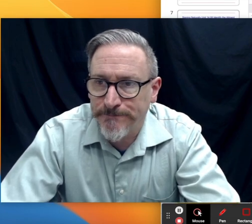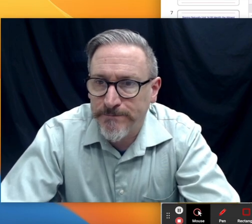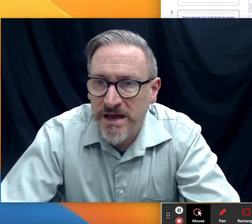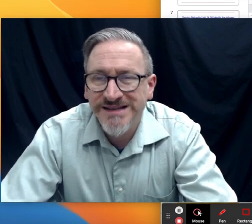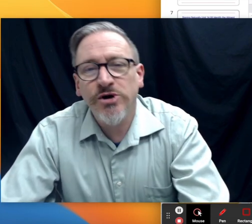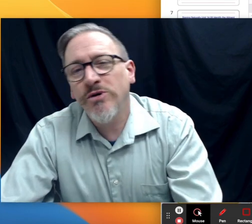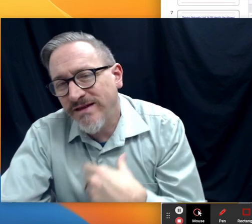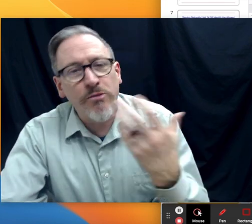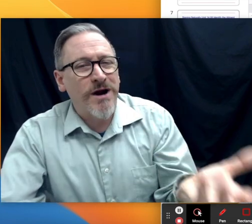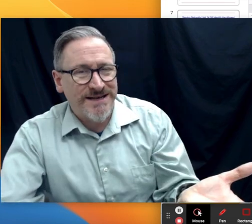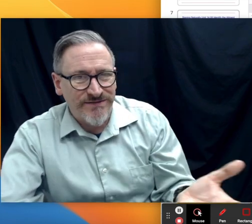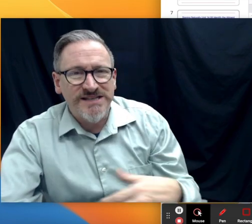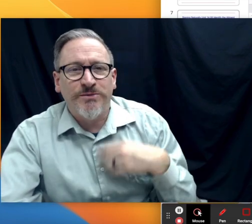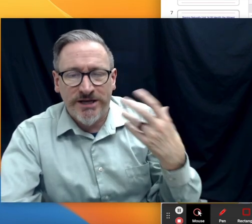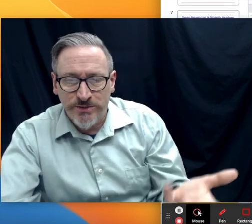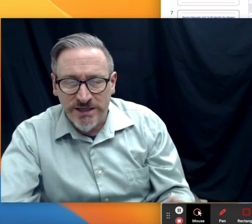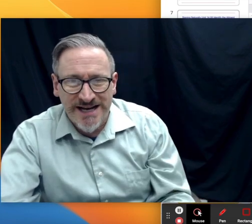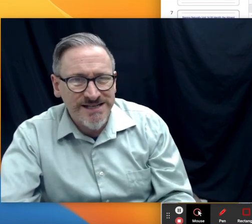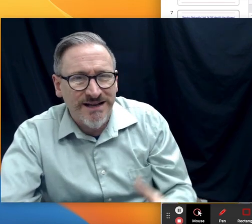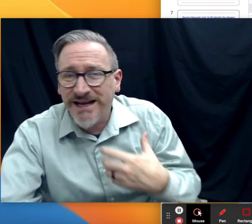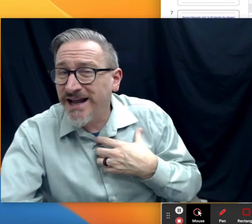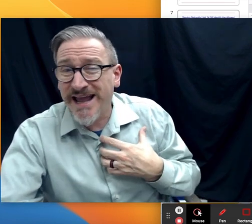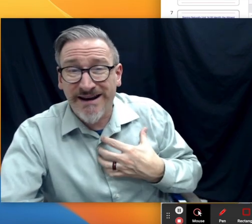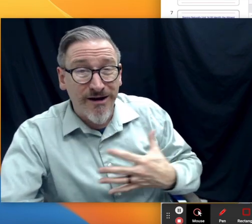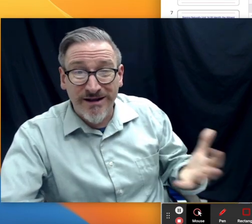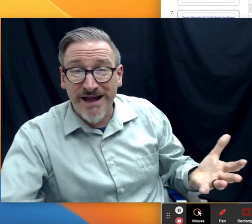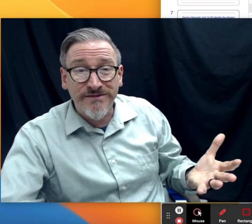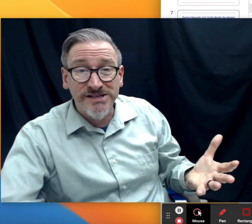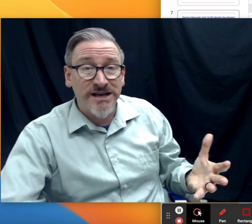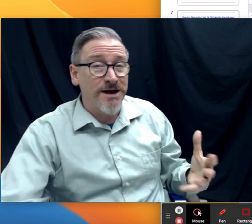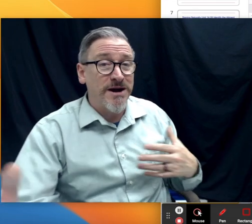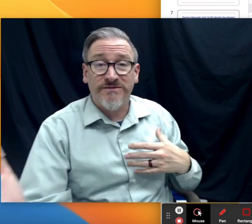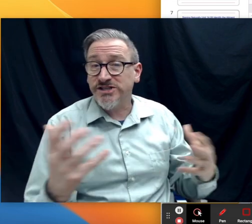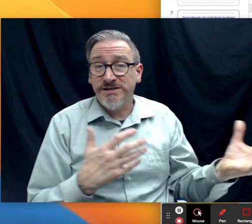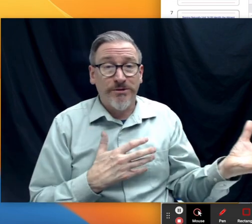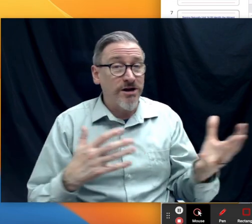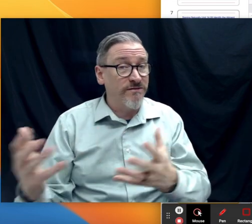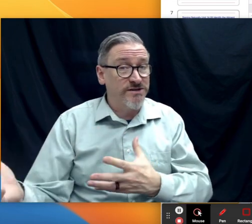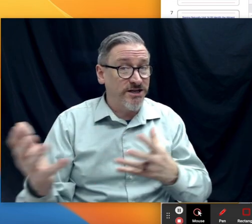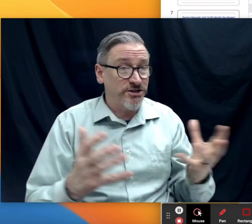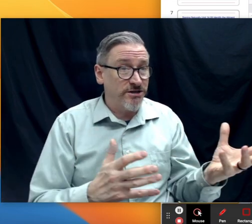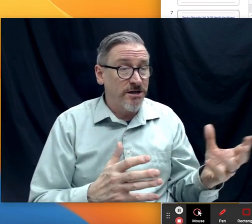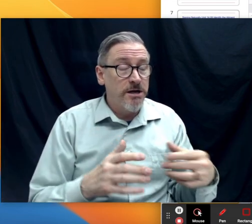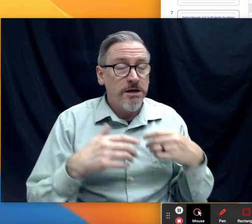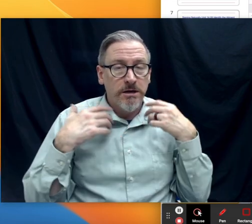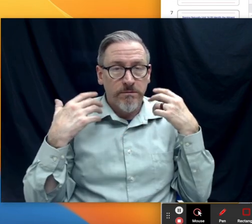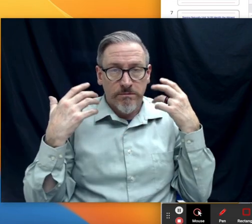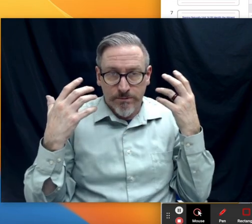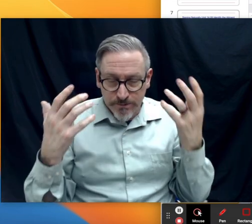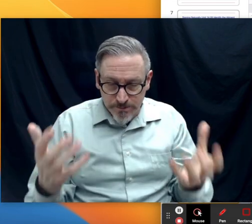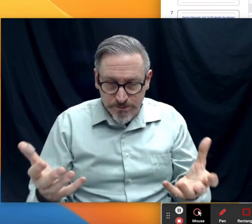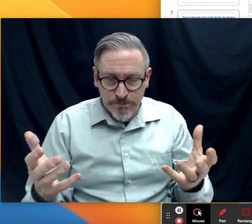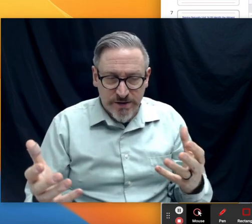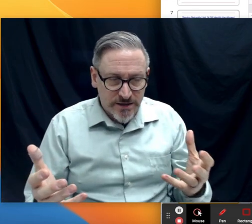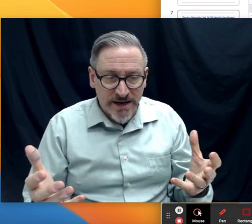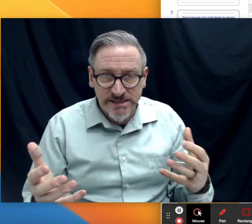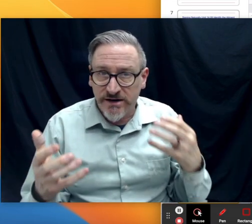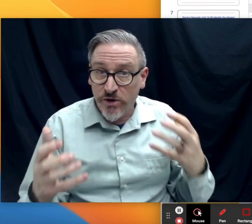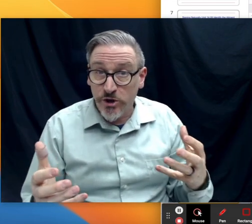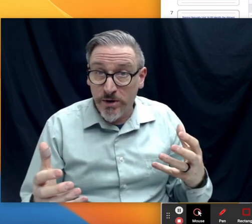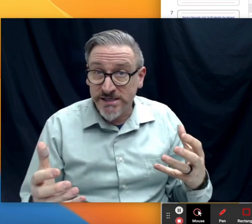Okay. So then more activities that we can do in class. Like, again, a lot of this can come out of just simple conversation.